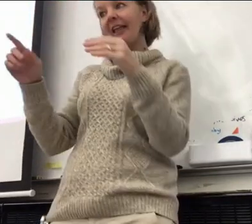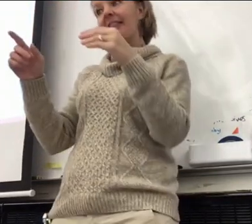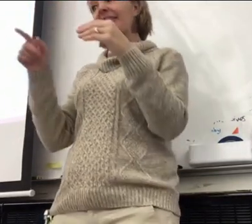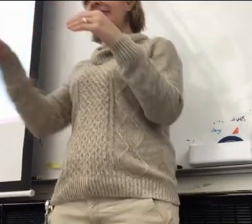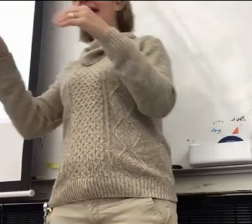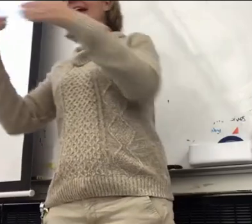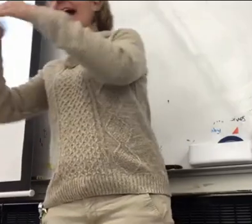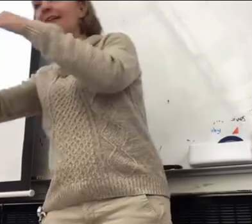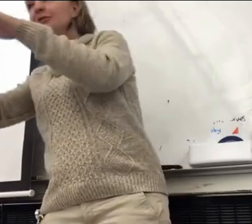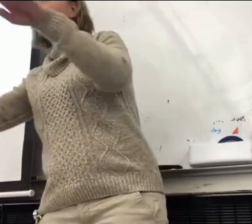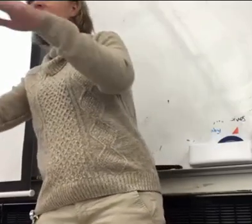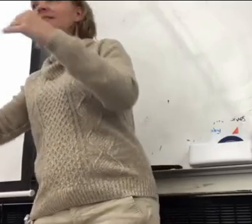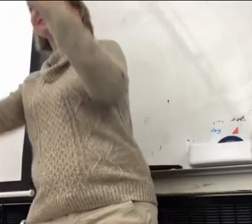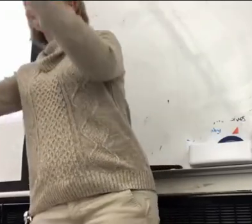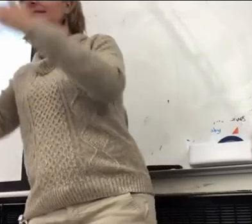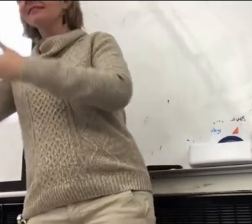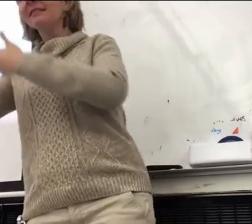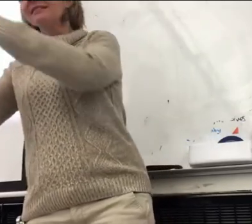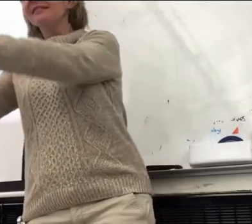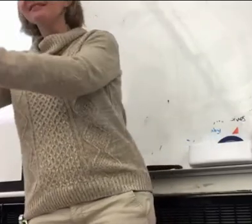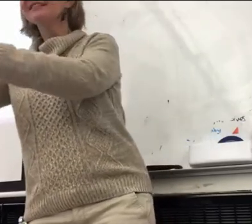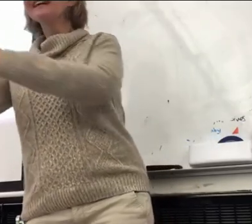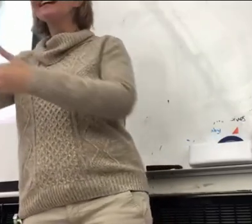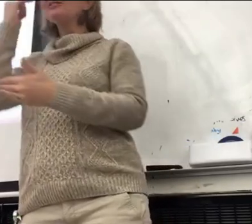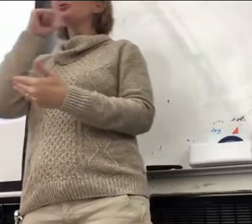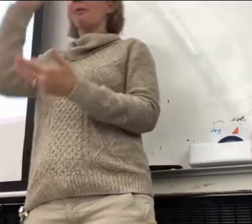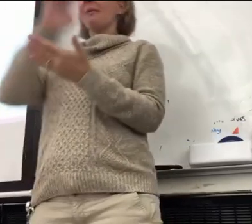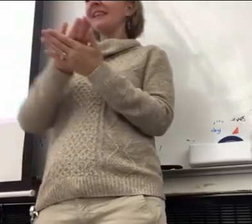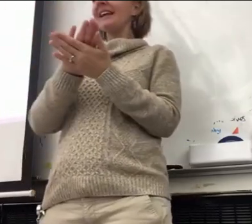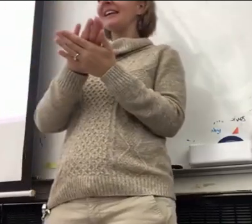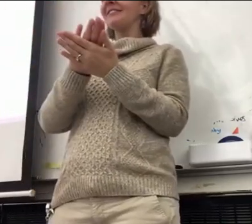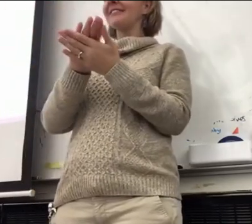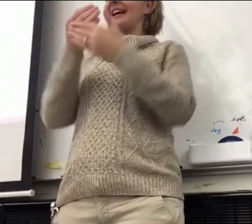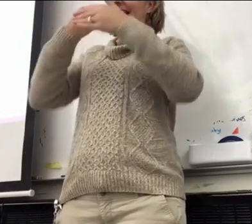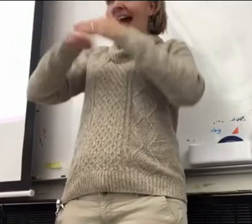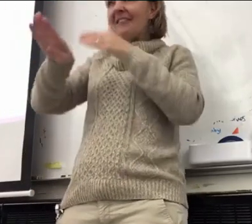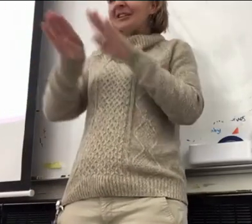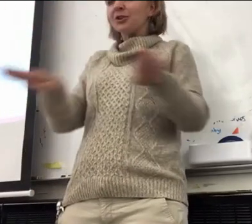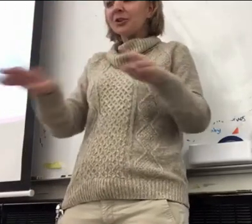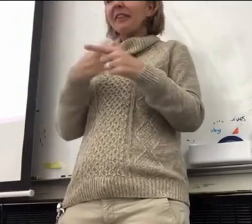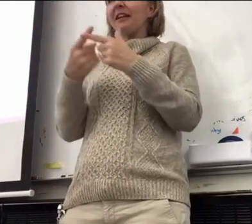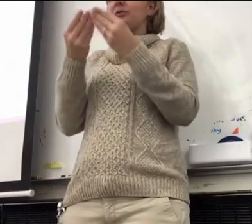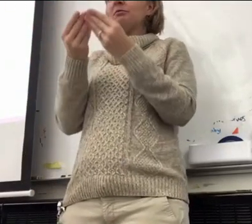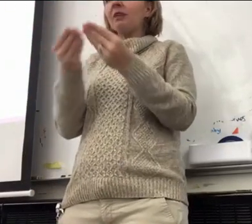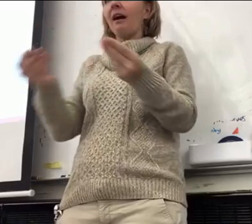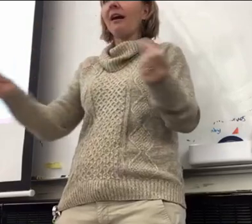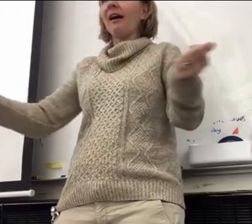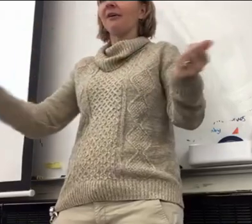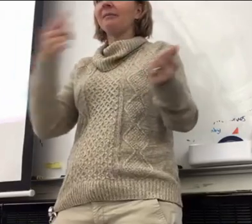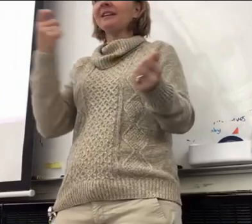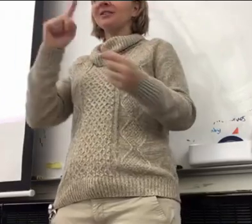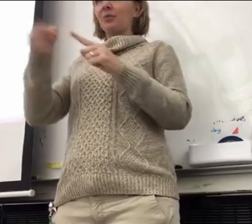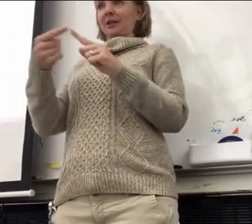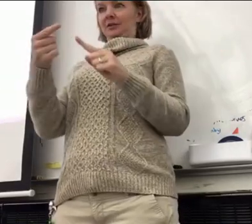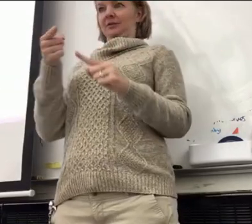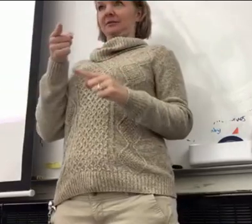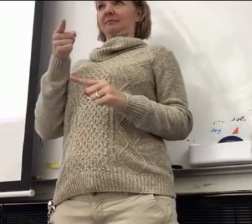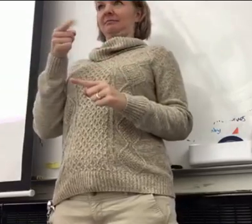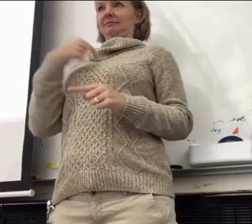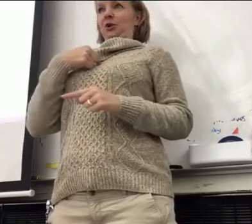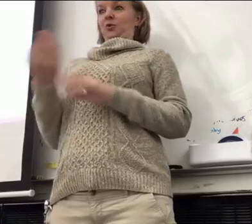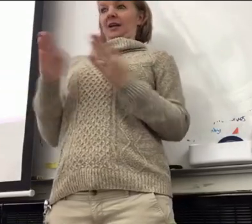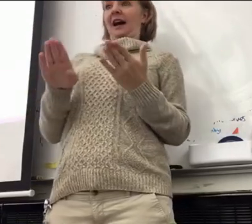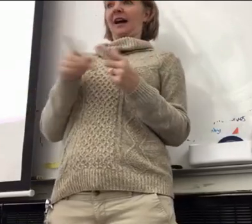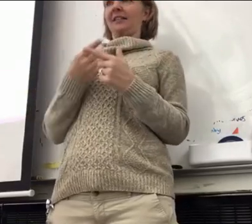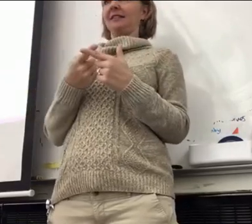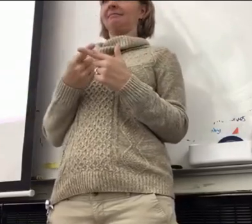children are in that religion. If you don't believe in procreation, you literally die out because the religion dies with you when you die. And they are going to